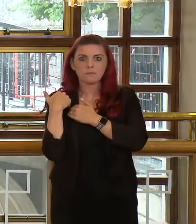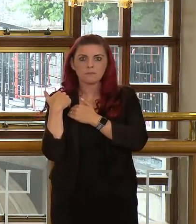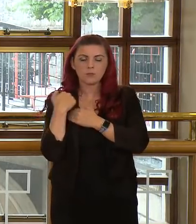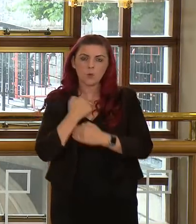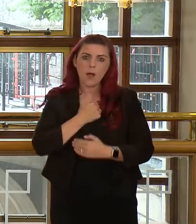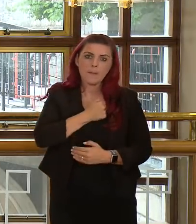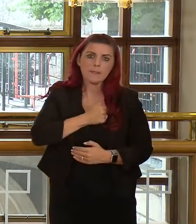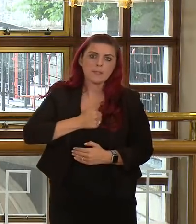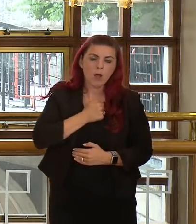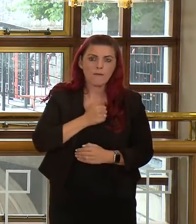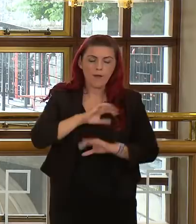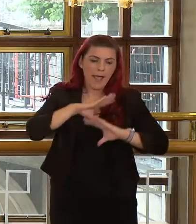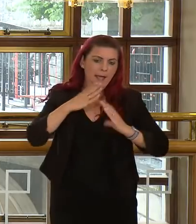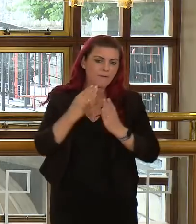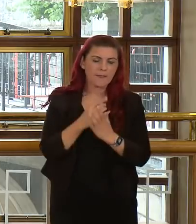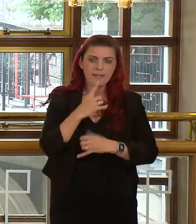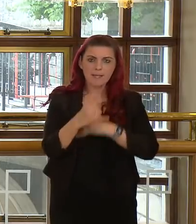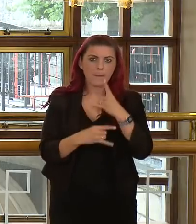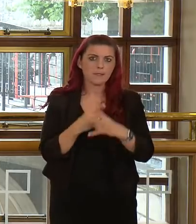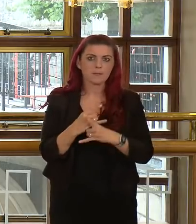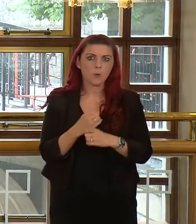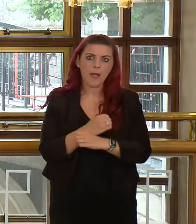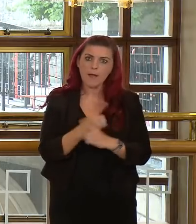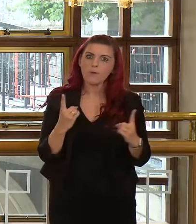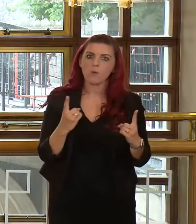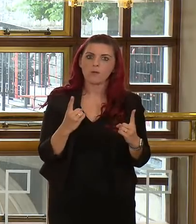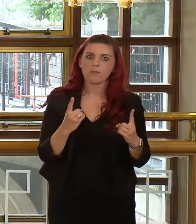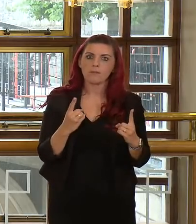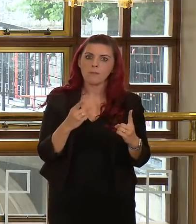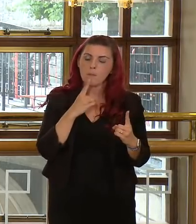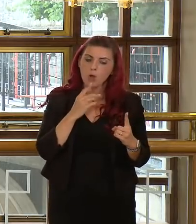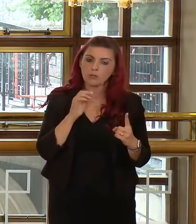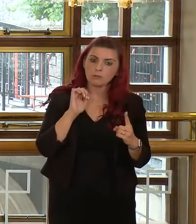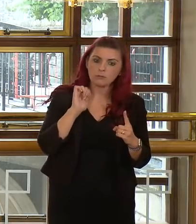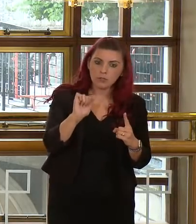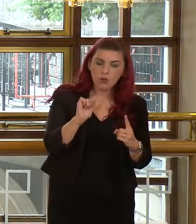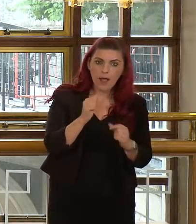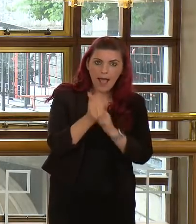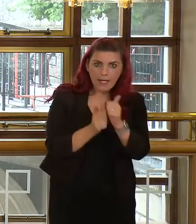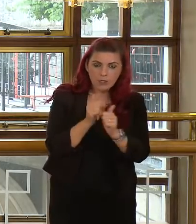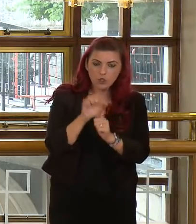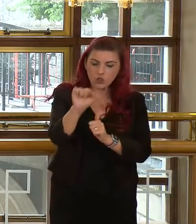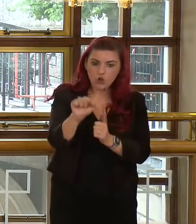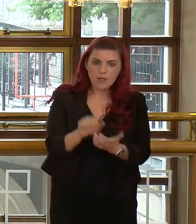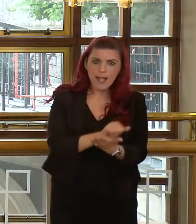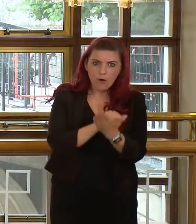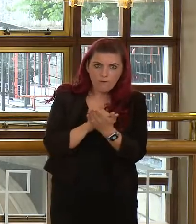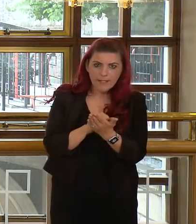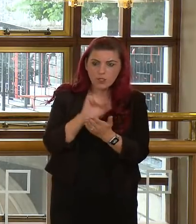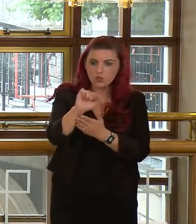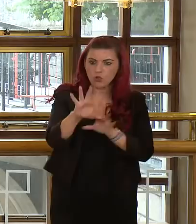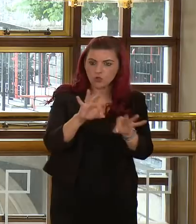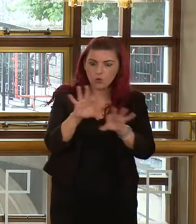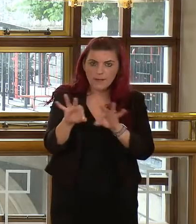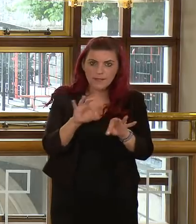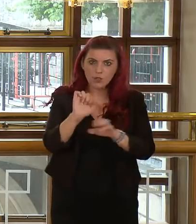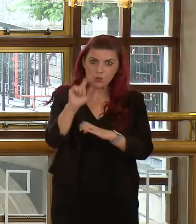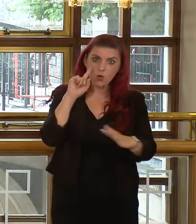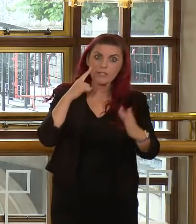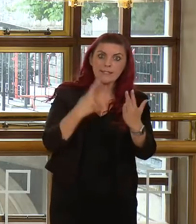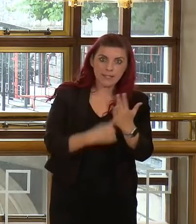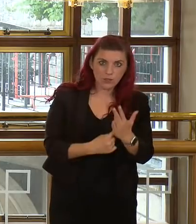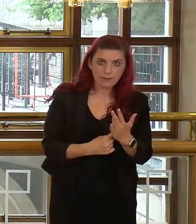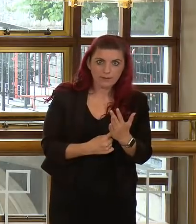for everything you had to go through. Your actions, your choices, your sacrifices, and your decisions changed the destiny